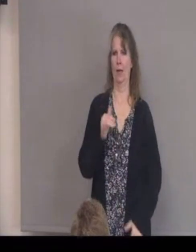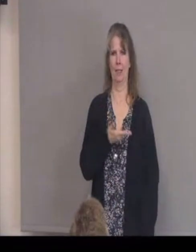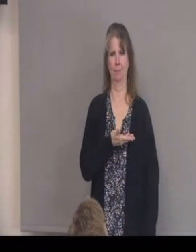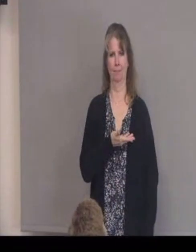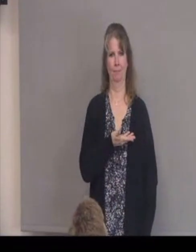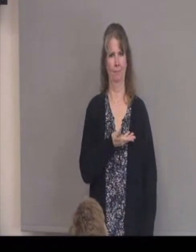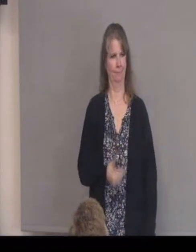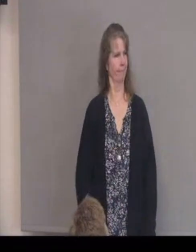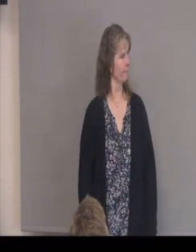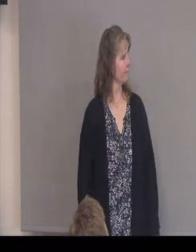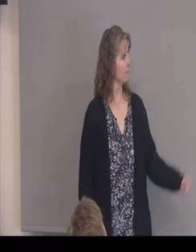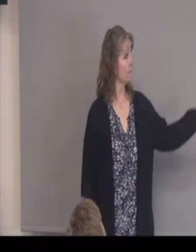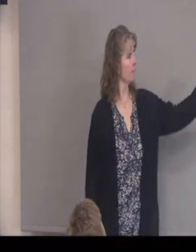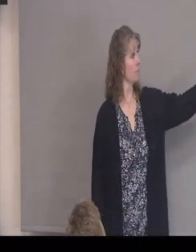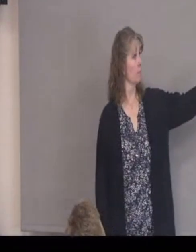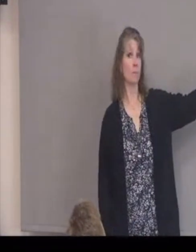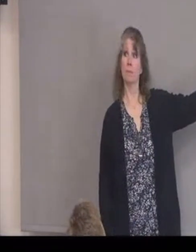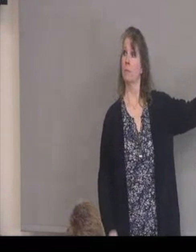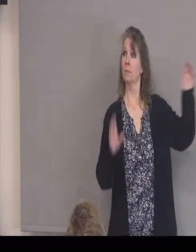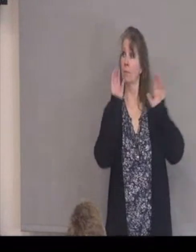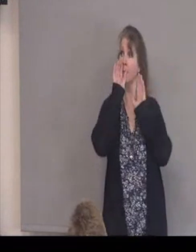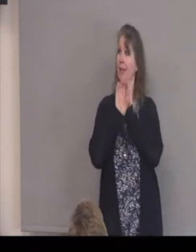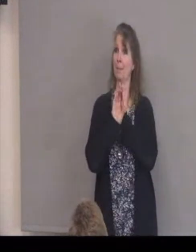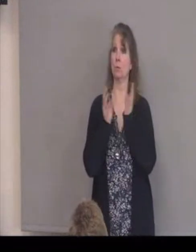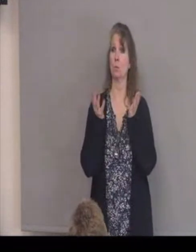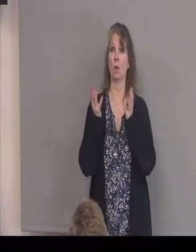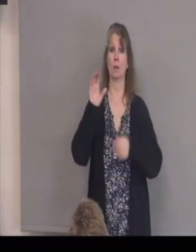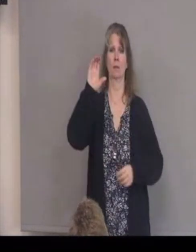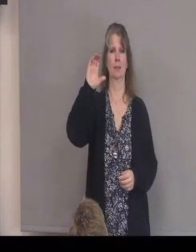So now you see what these planes look like in action.